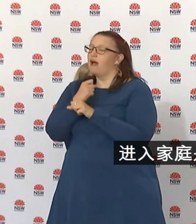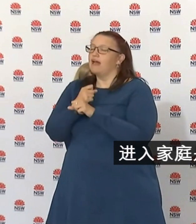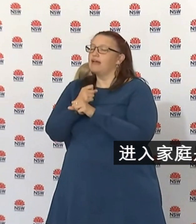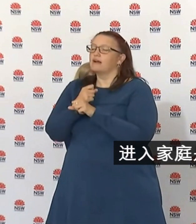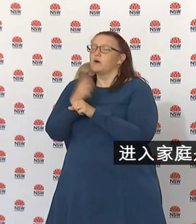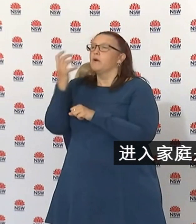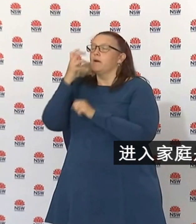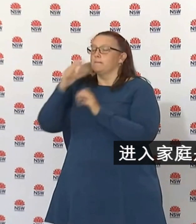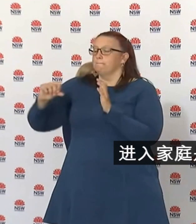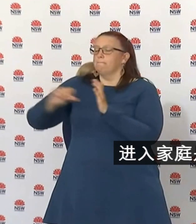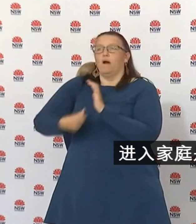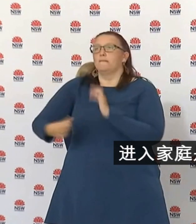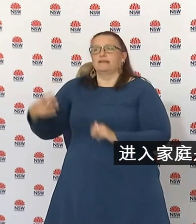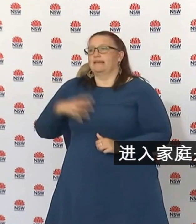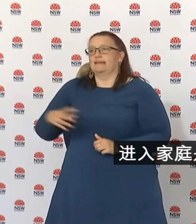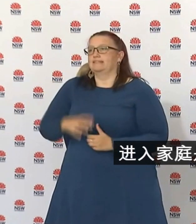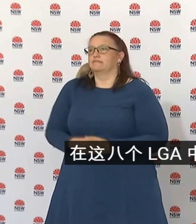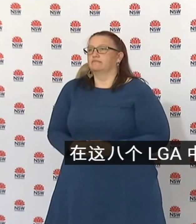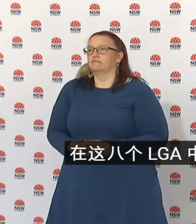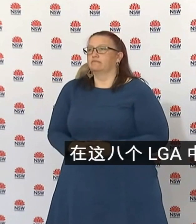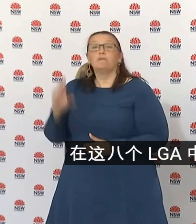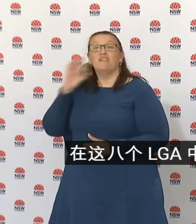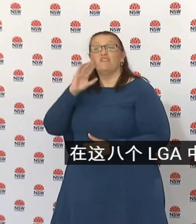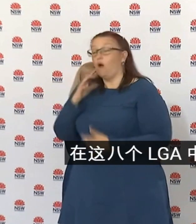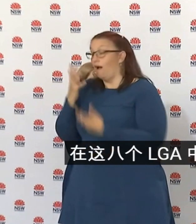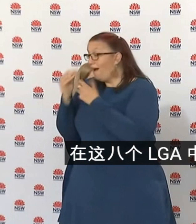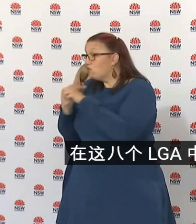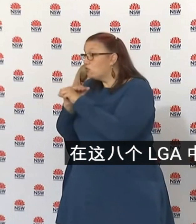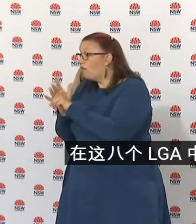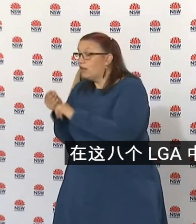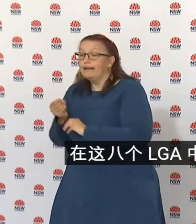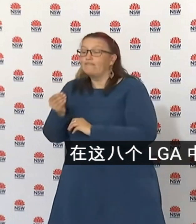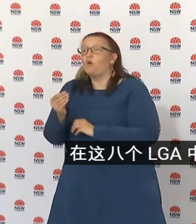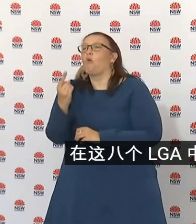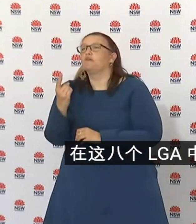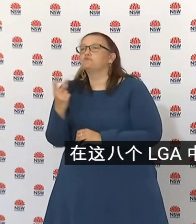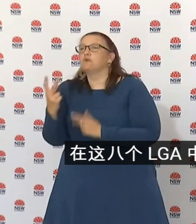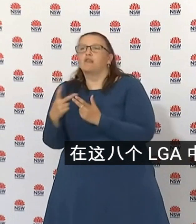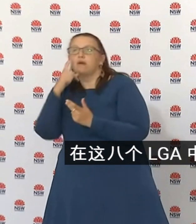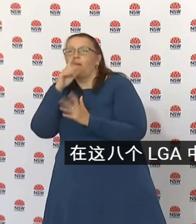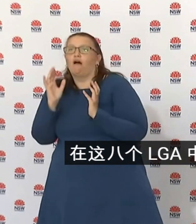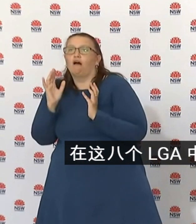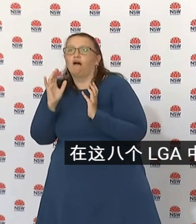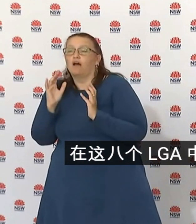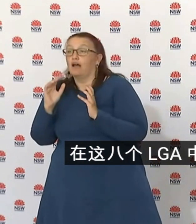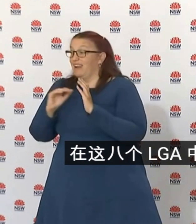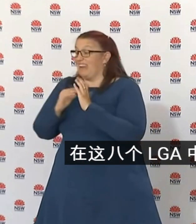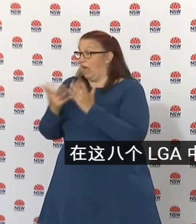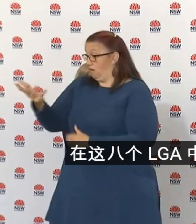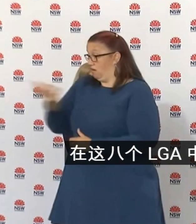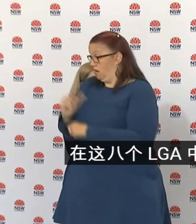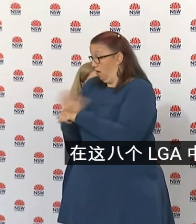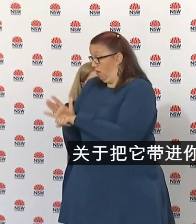into families has been a real challenge, and big families in those 8 LGAs. So I think the Premier has spoken